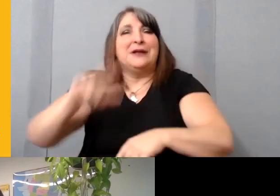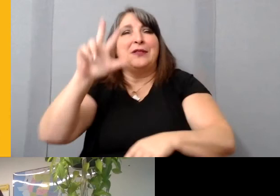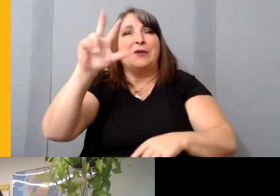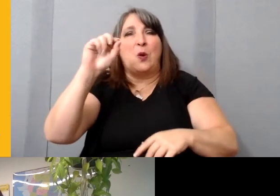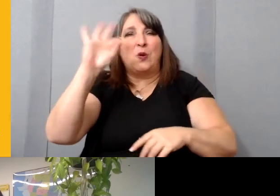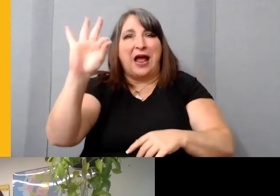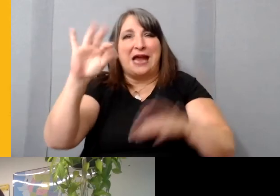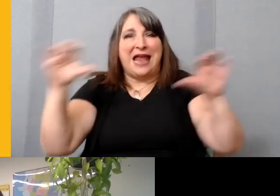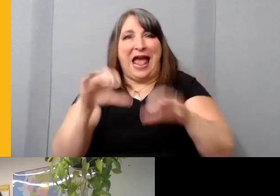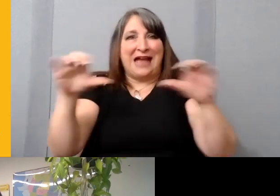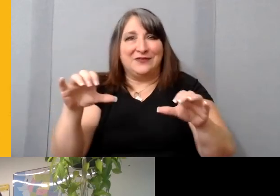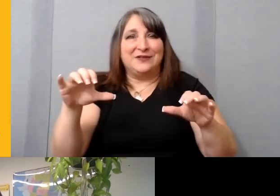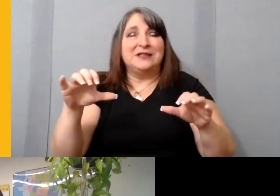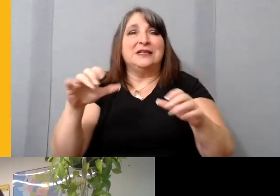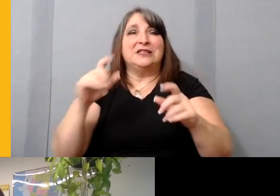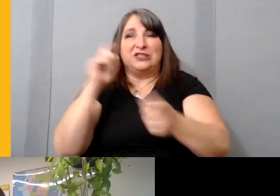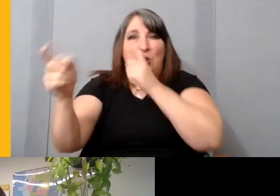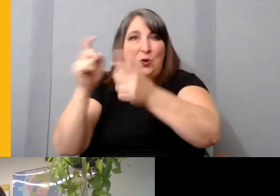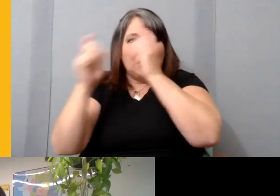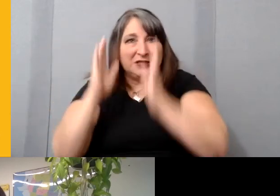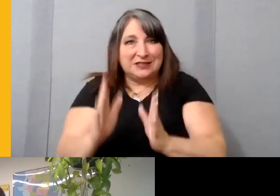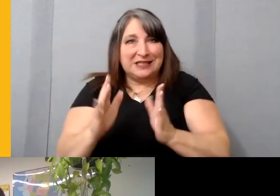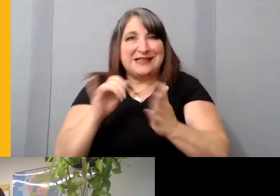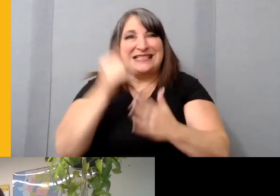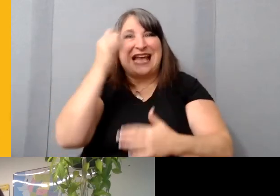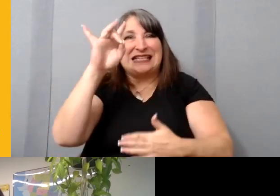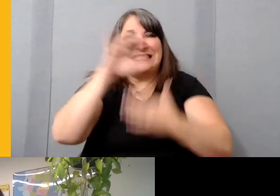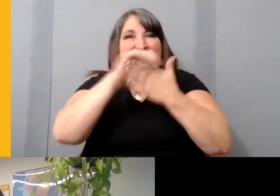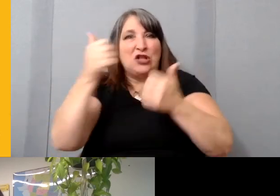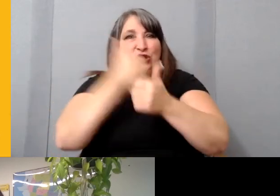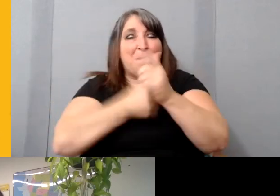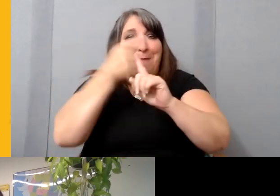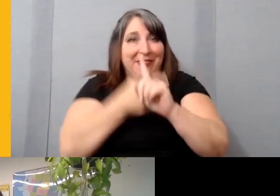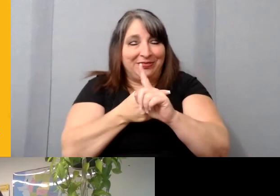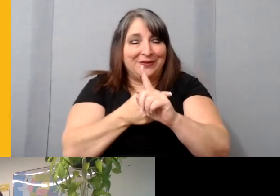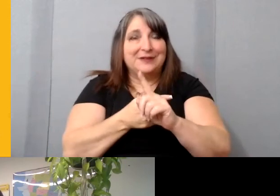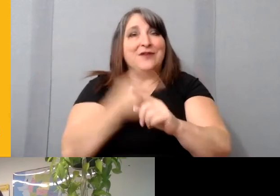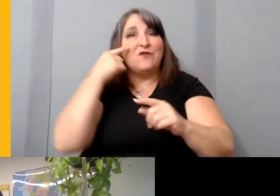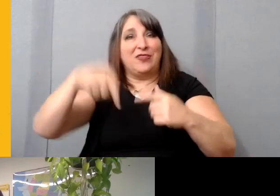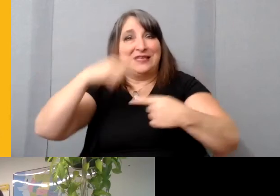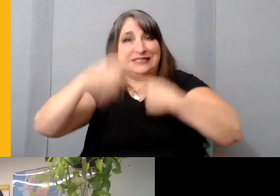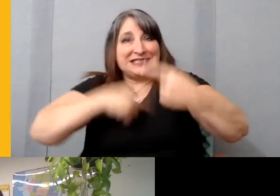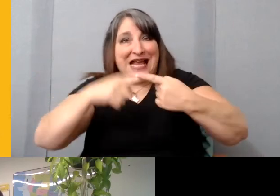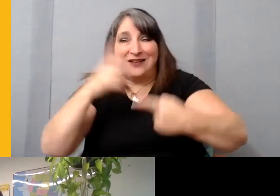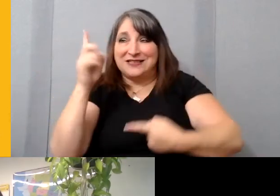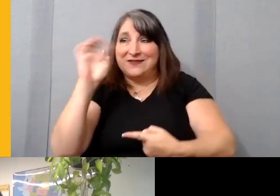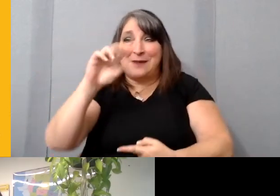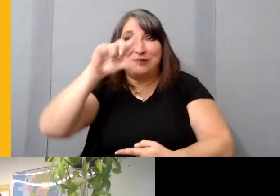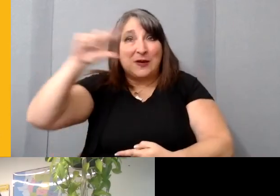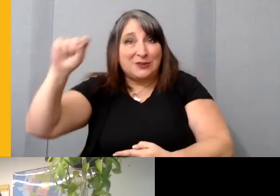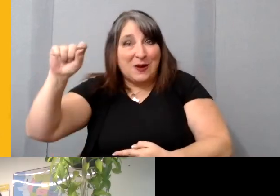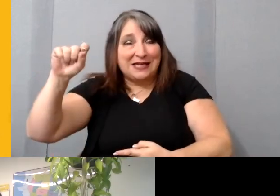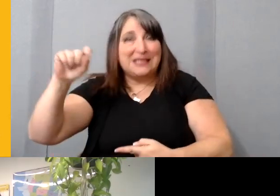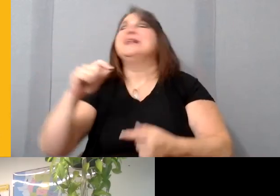monthly donors, and the average contribution is just $18 a month. Our total for this cycle of DEM 2020 stands at